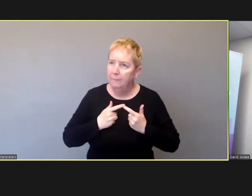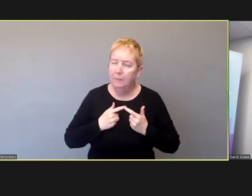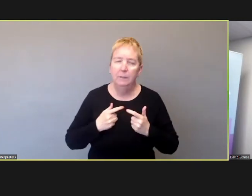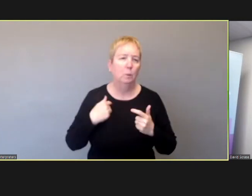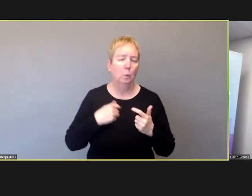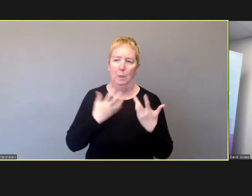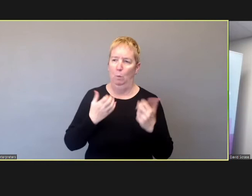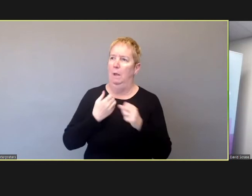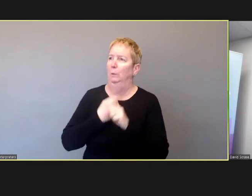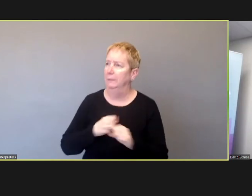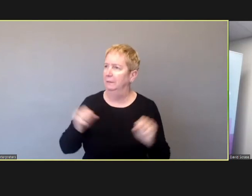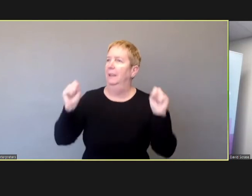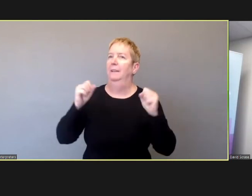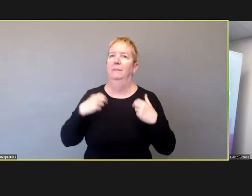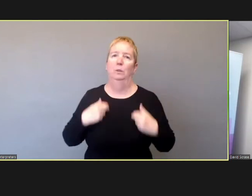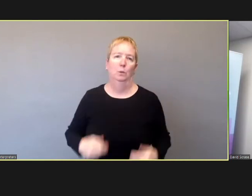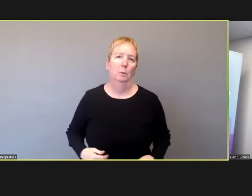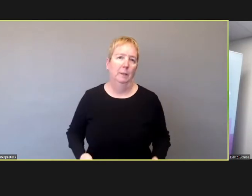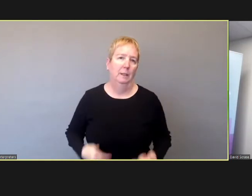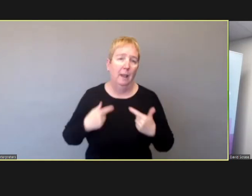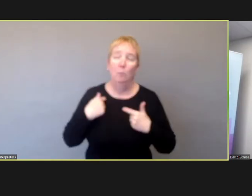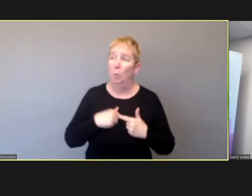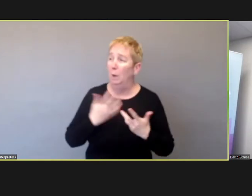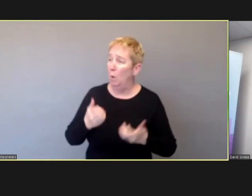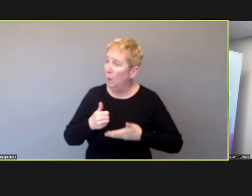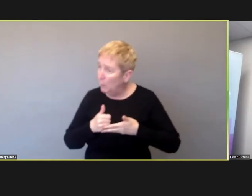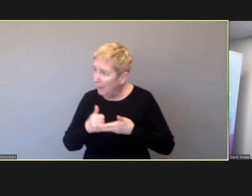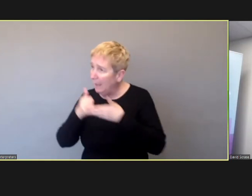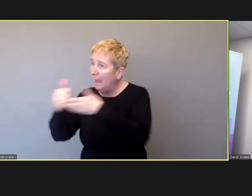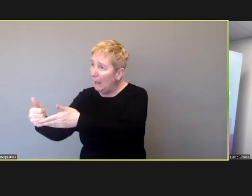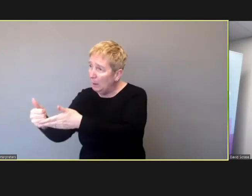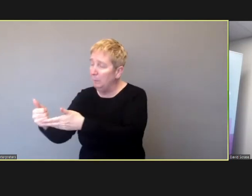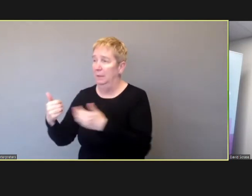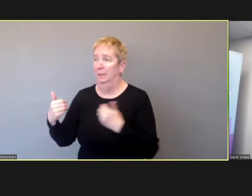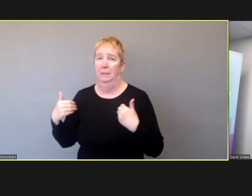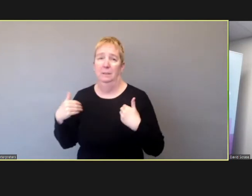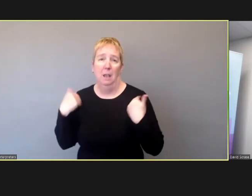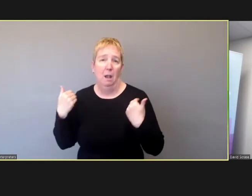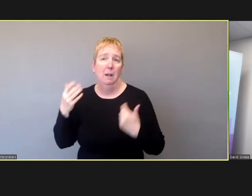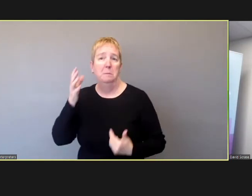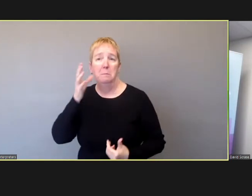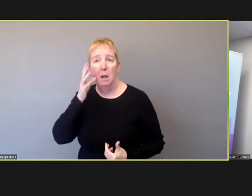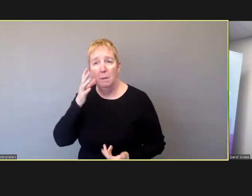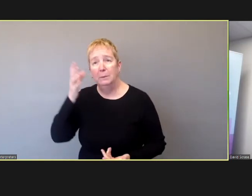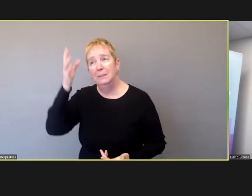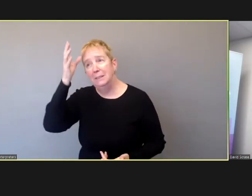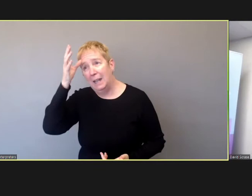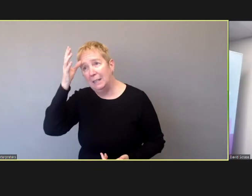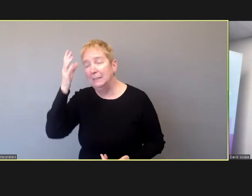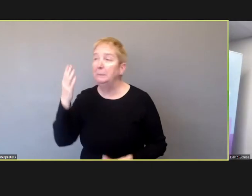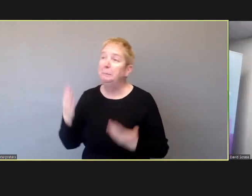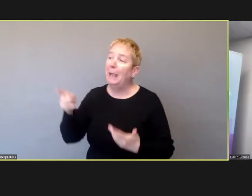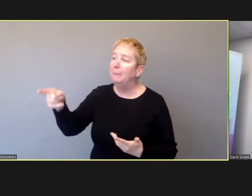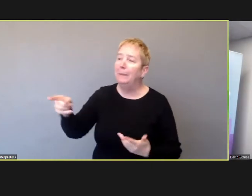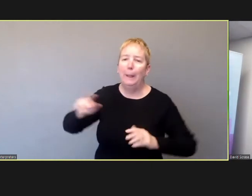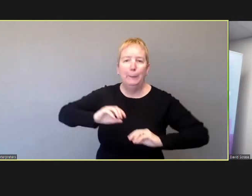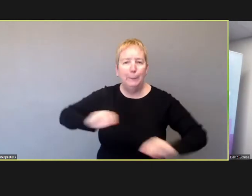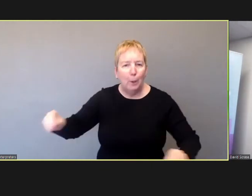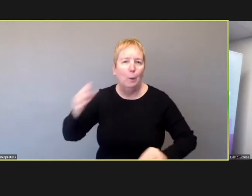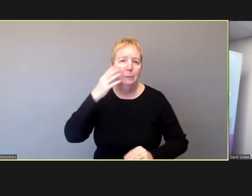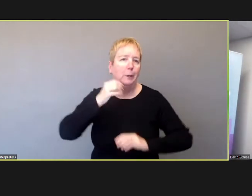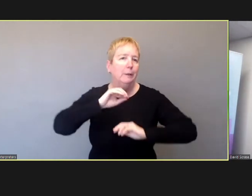we can to help young parents who may not have gotten the parenting classes and